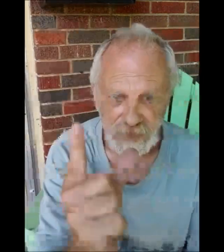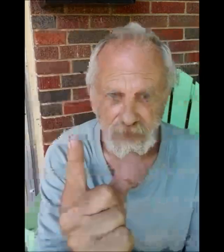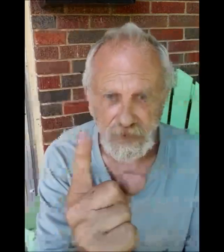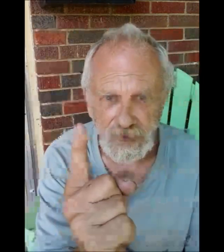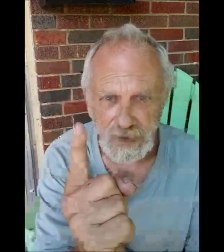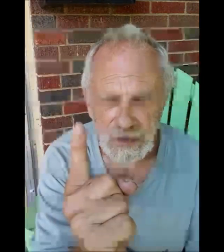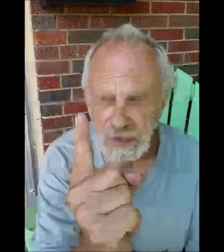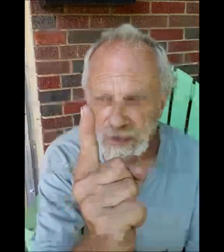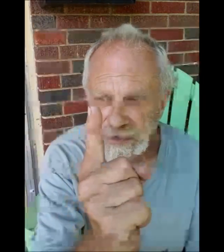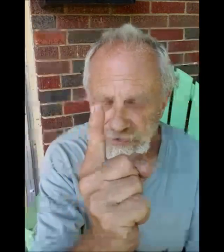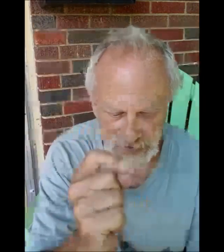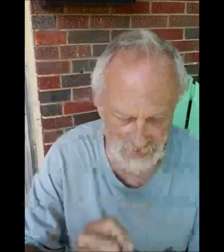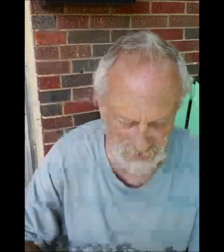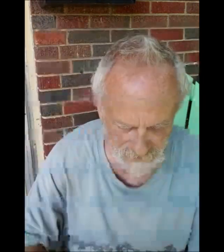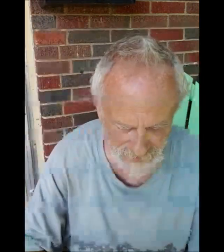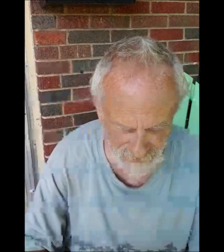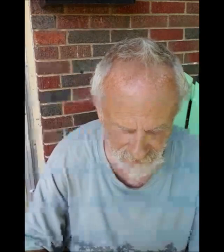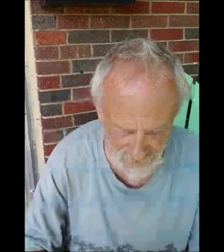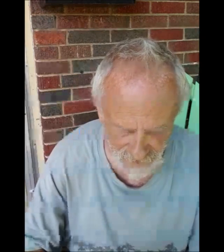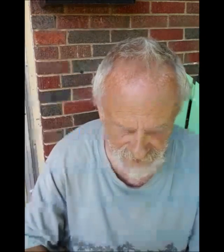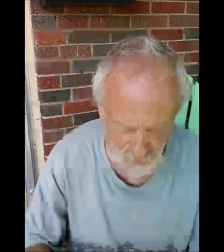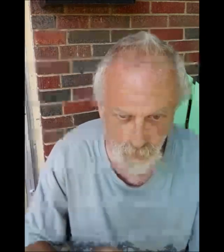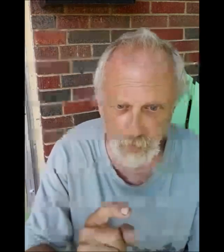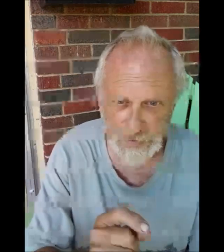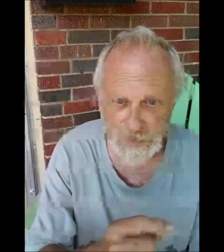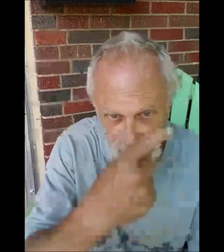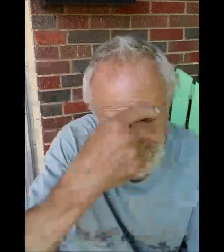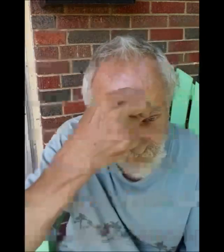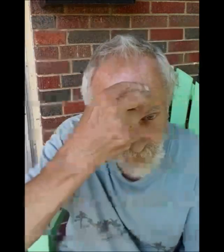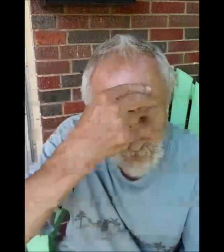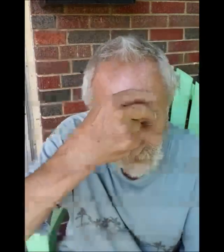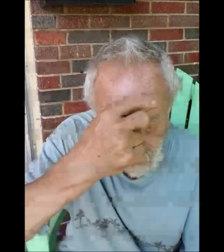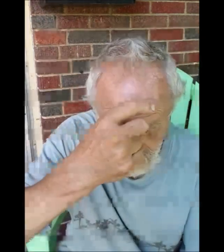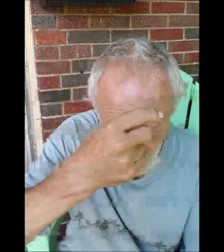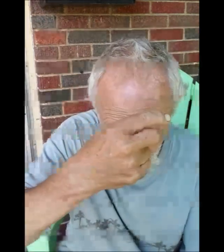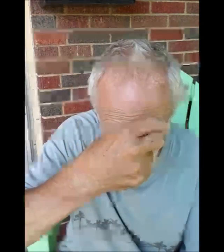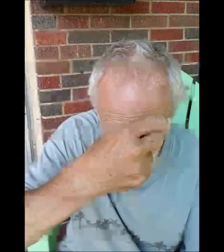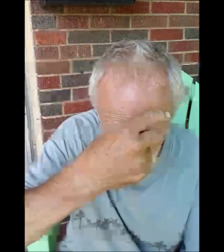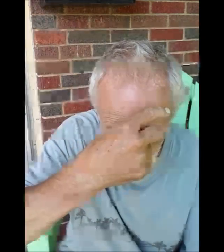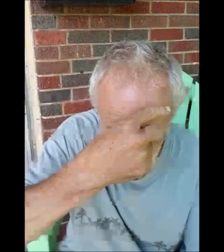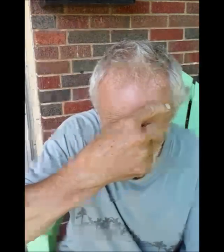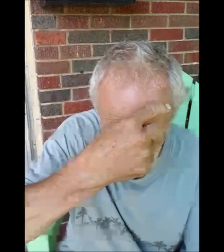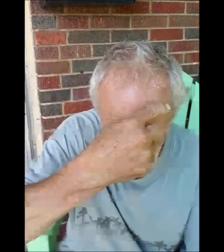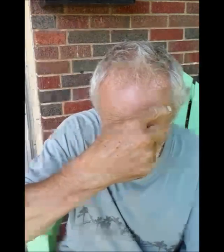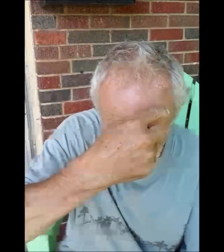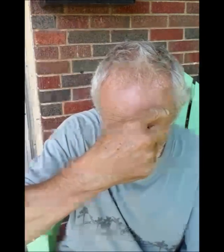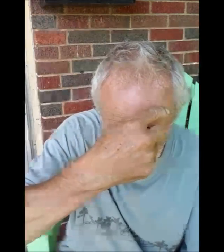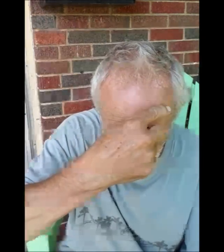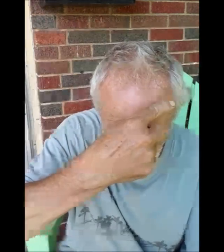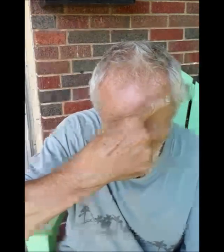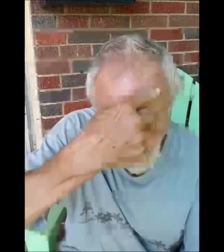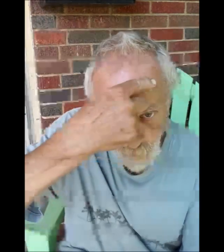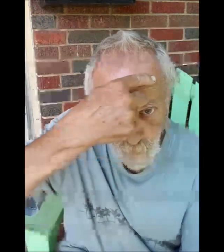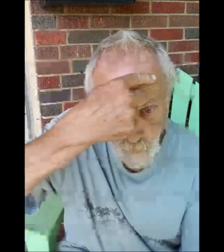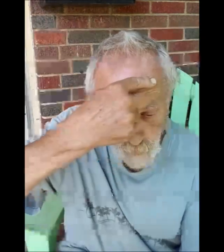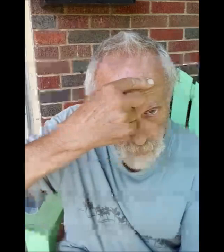finger to mean man. So white. Let's do that. Let's see. Uh,